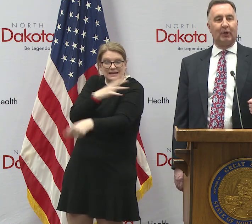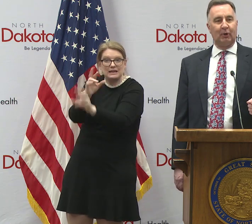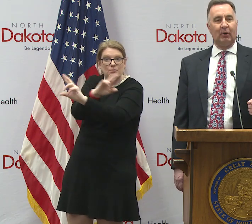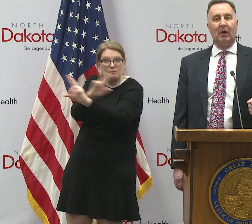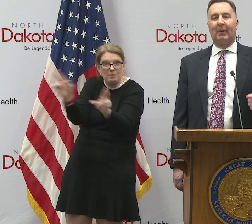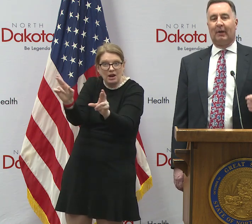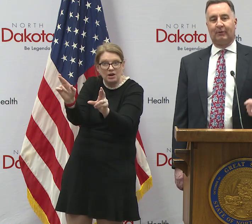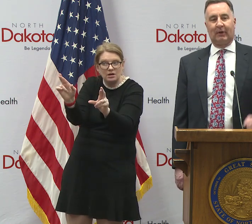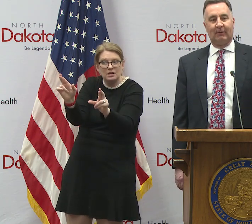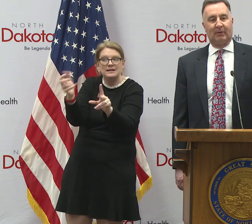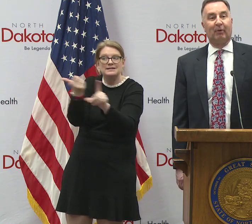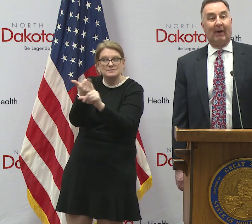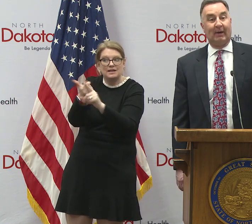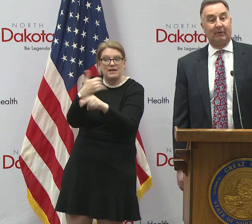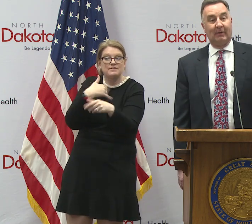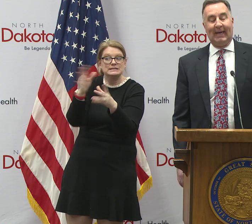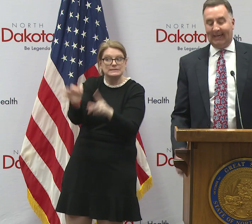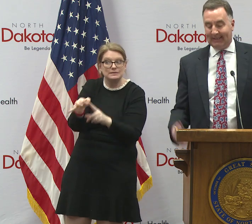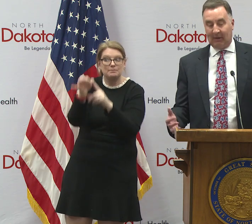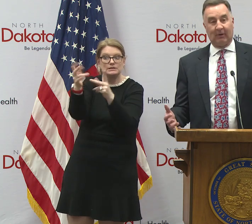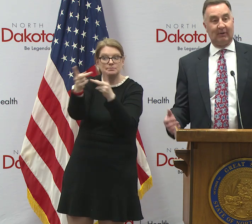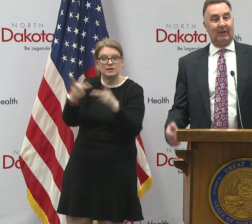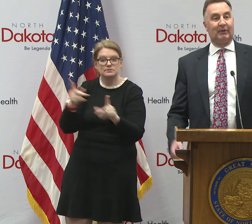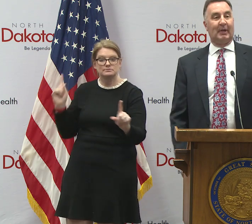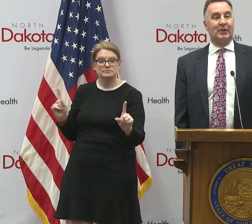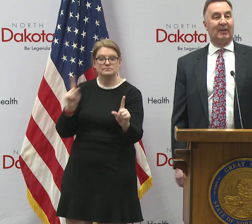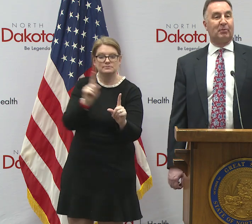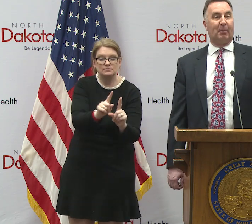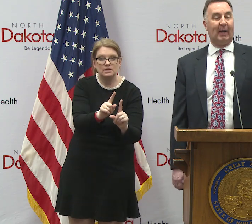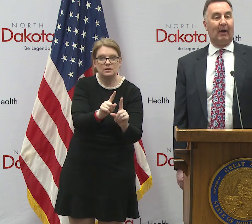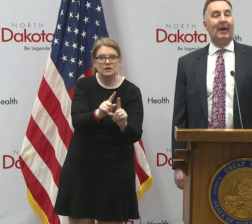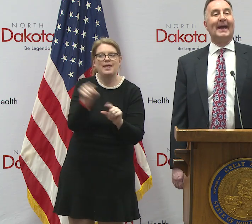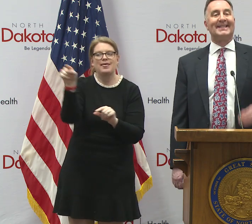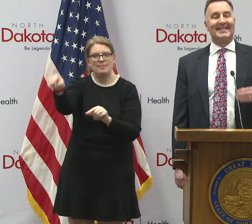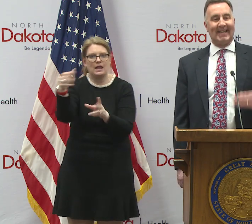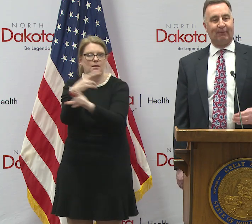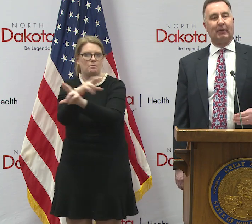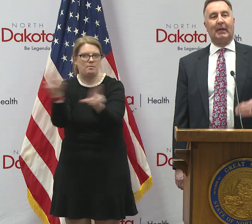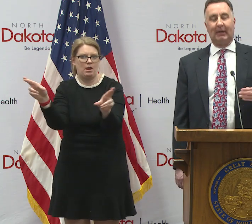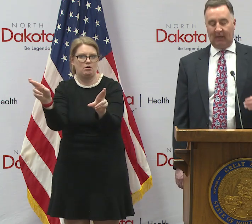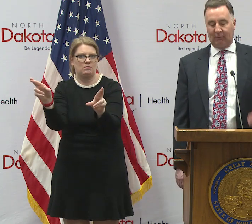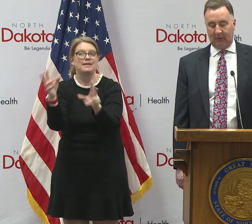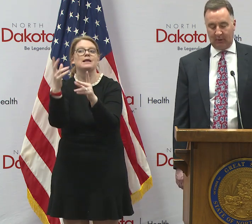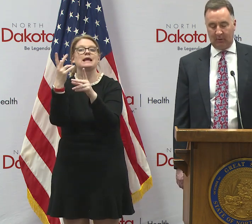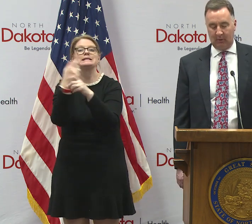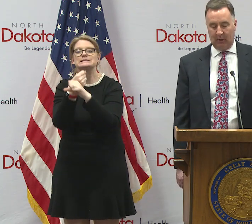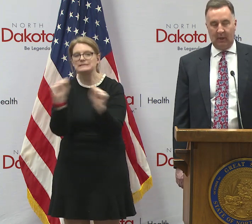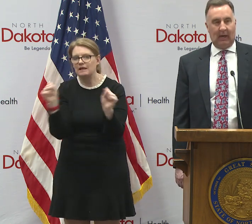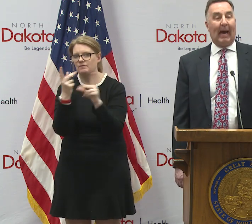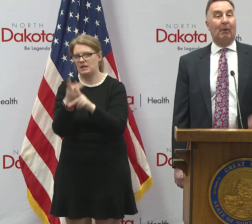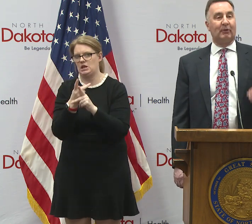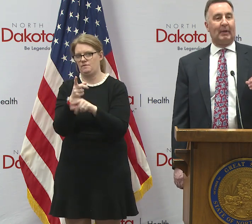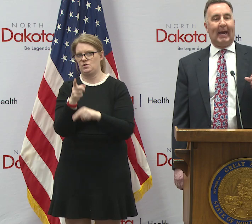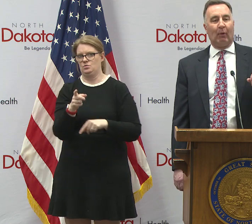urgent for you, but also gives the providers in that organization a chance to prepare and safely care for you. I would just add one